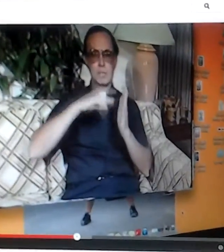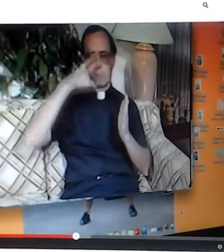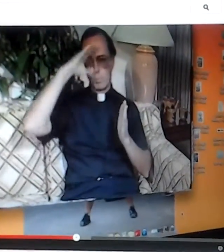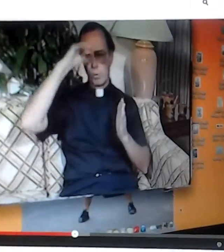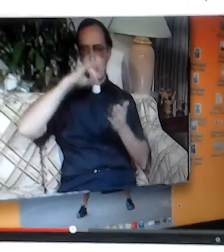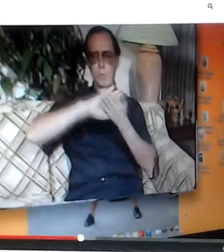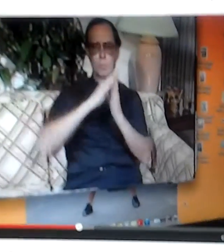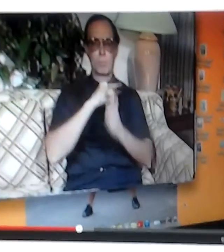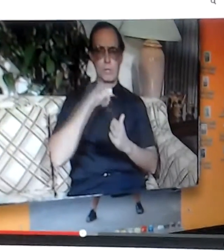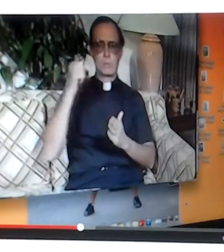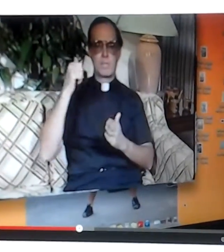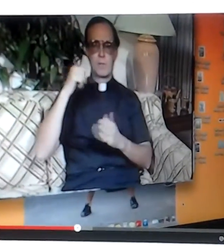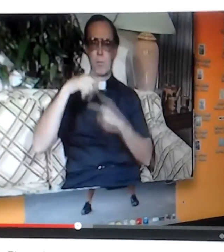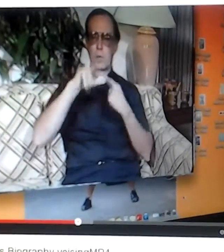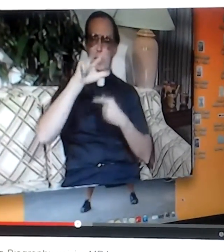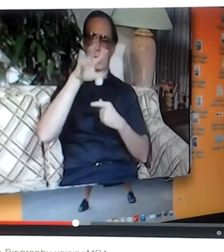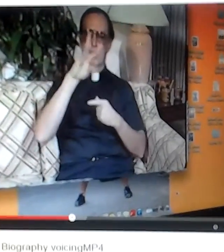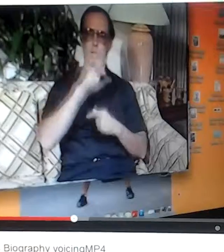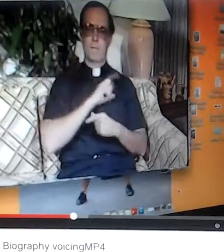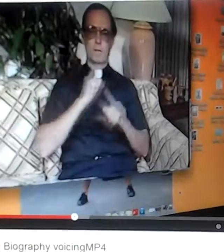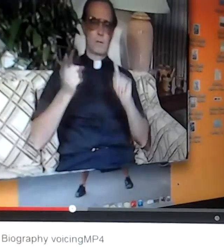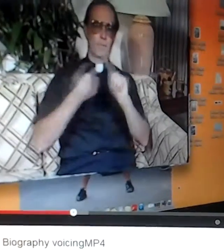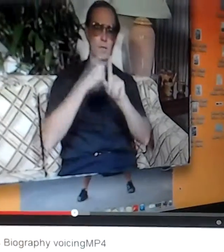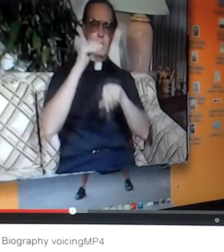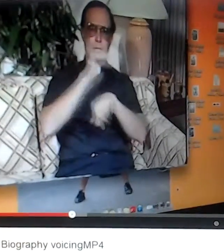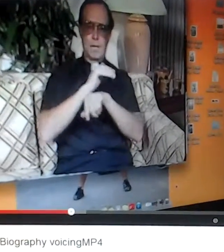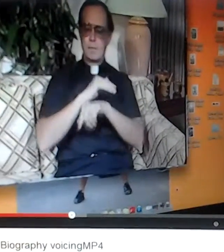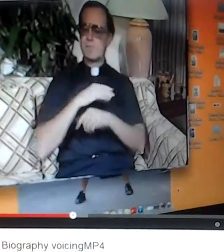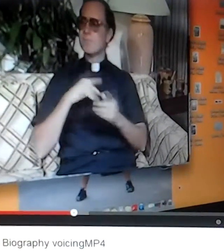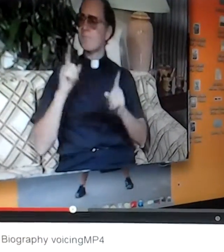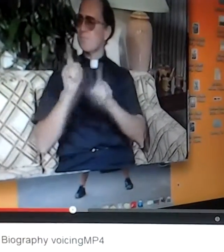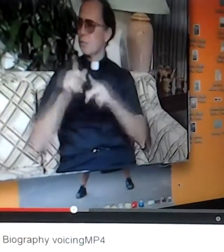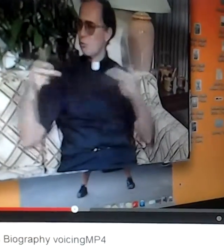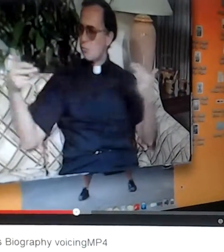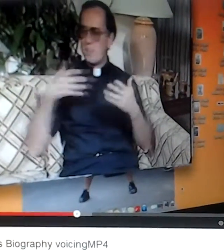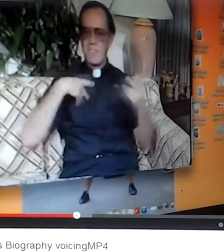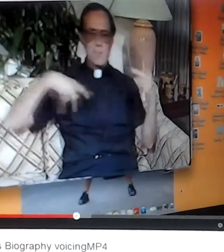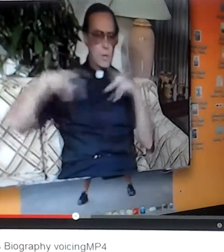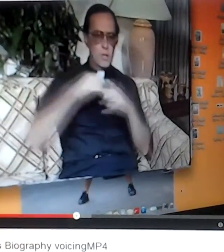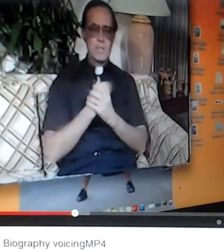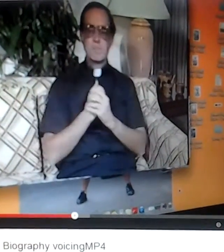One night, the first night, I met a group of boys.